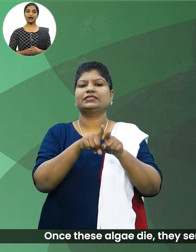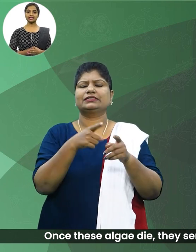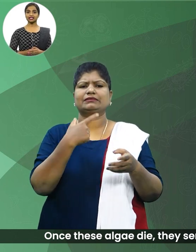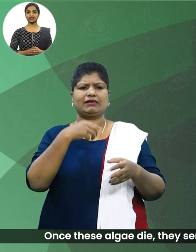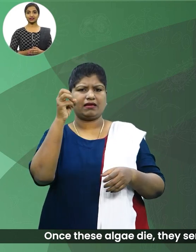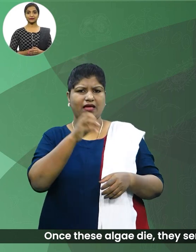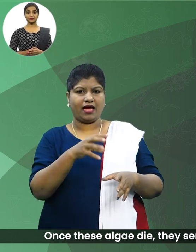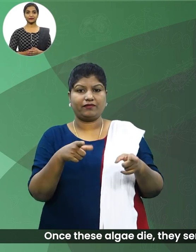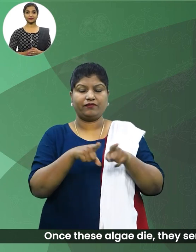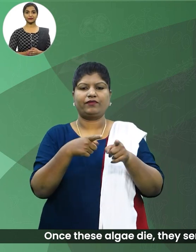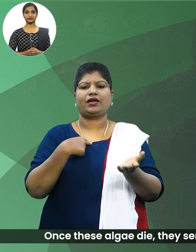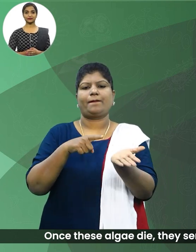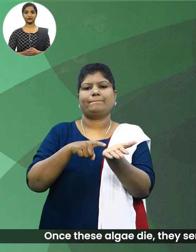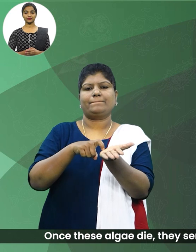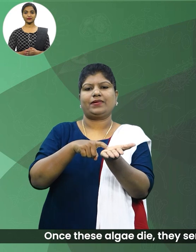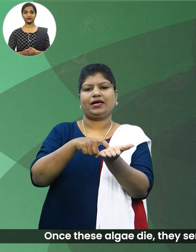bacteria.